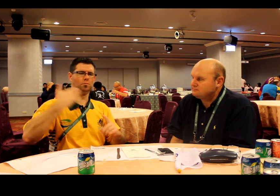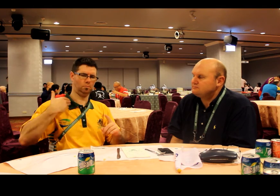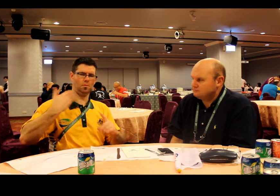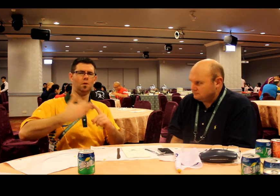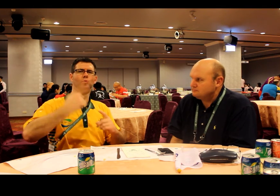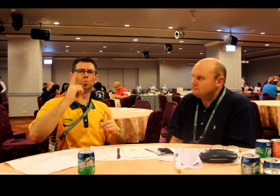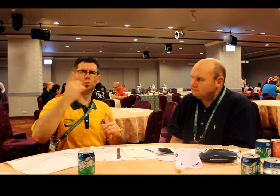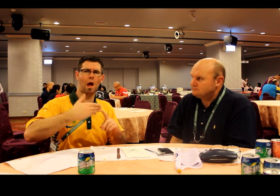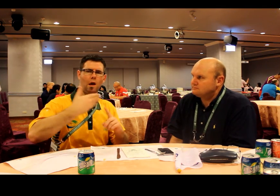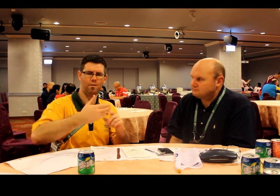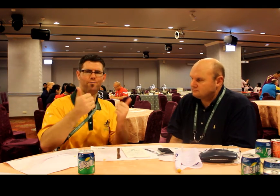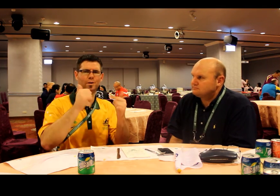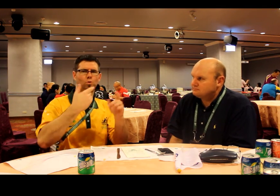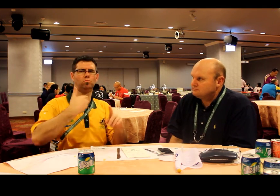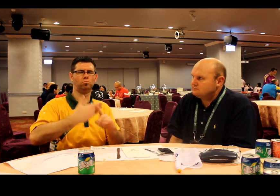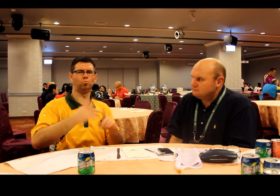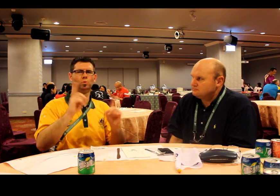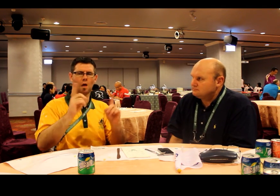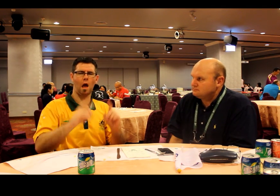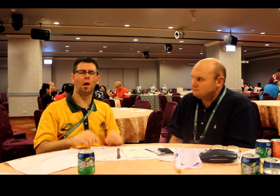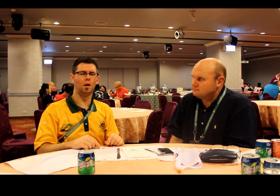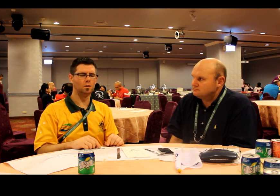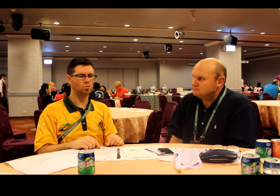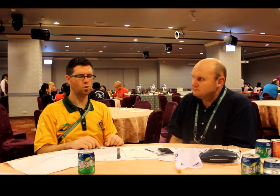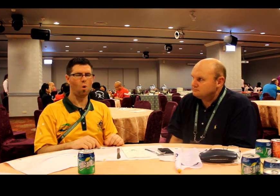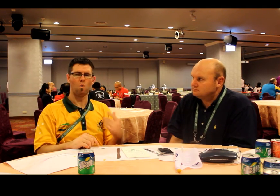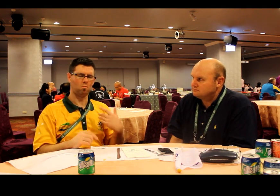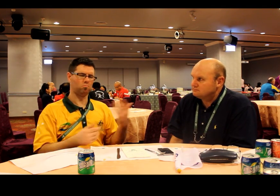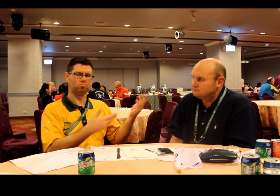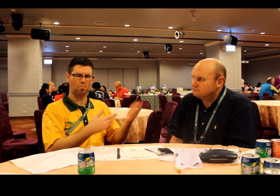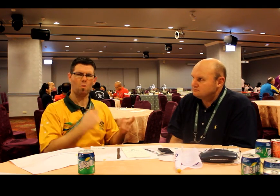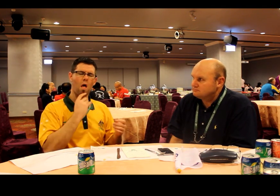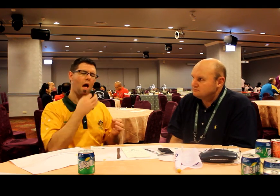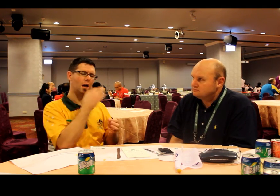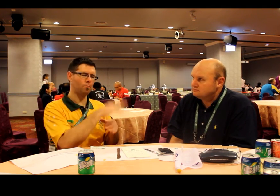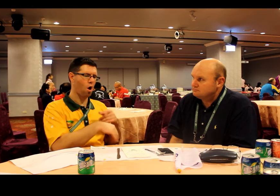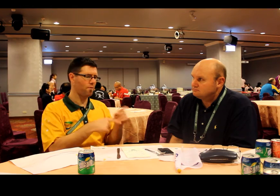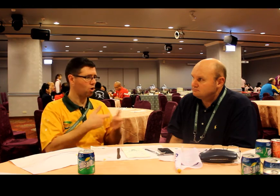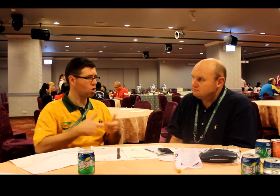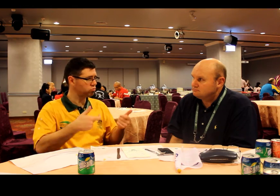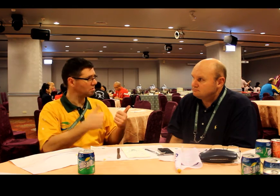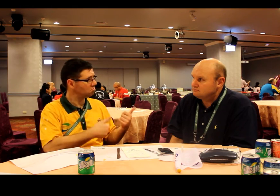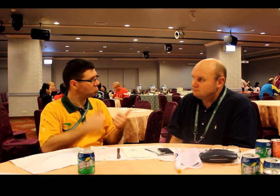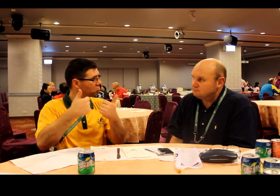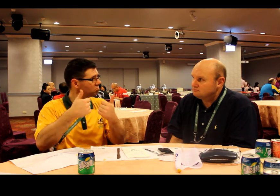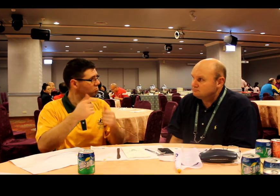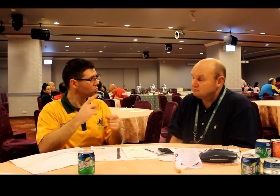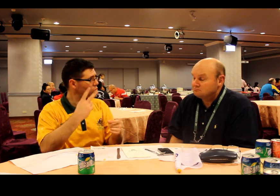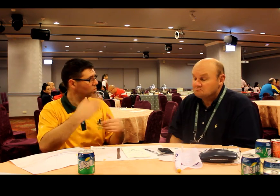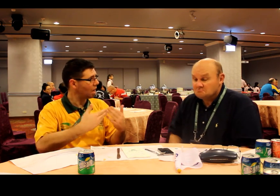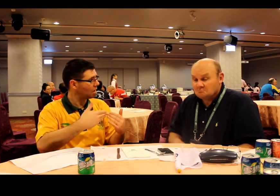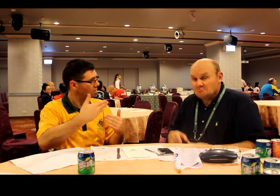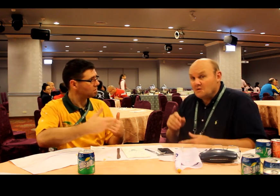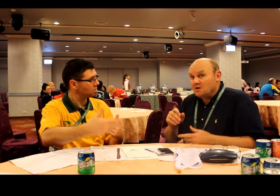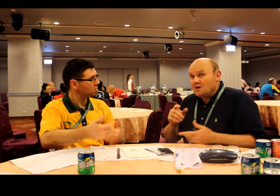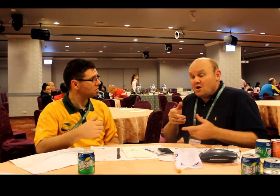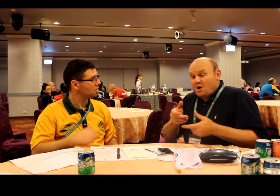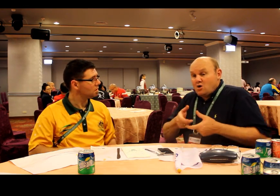for the last 2 days, and he's just finished up today with those meetings. So I just wanted to ask Dean, how did the Congress meetings go over the